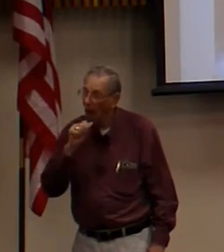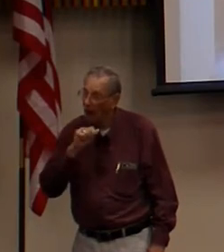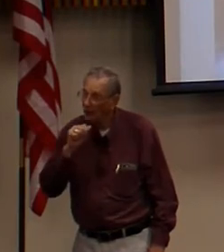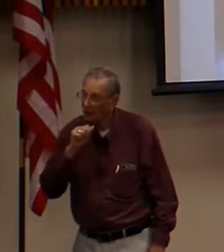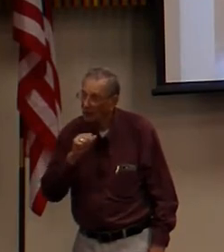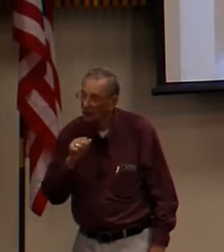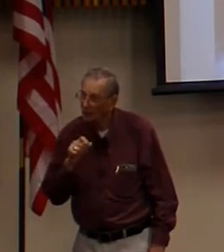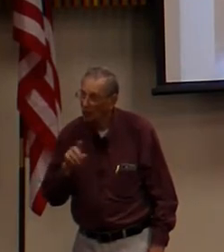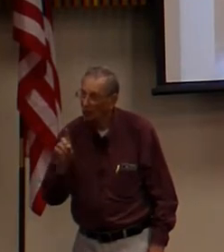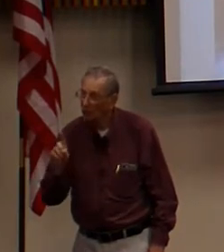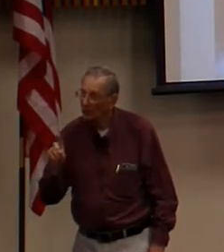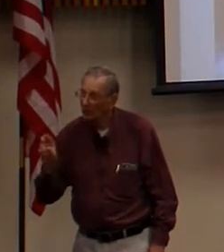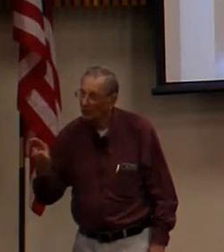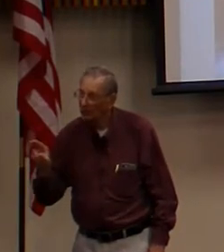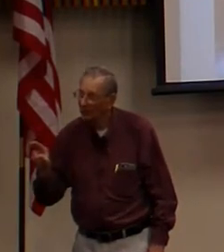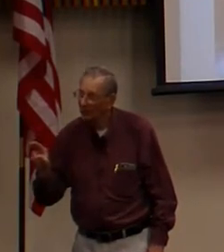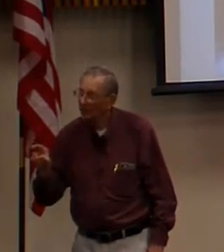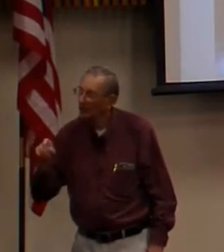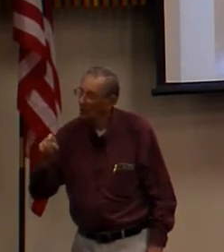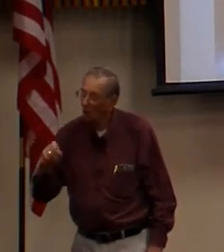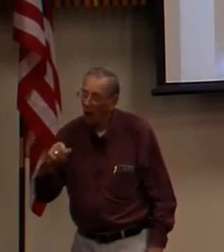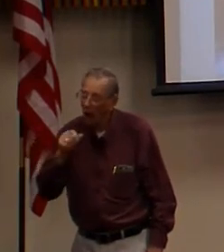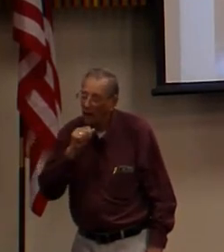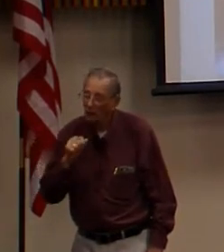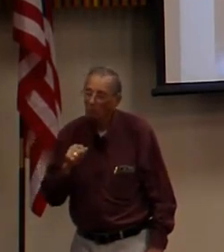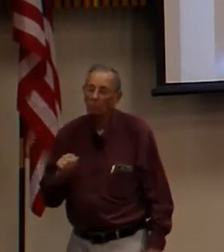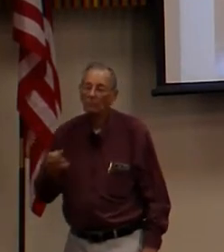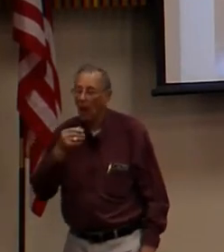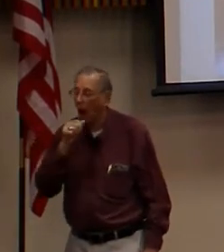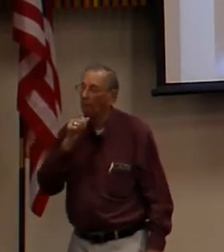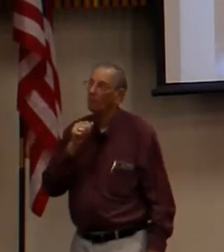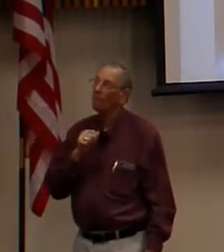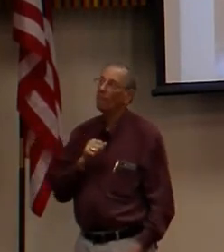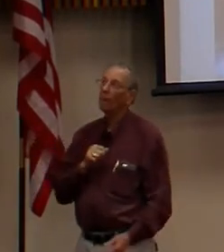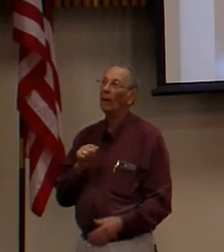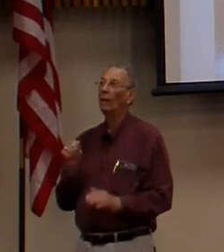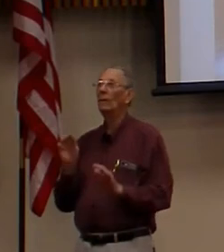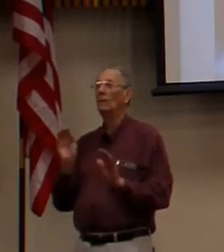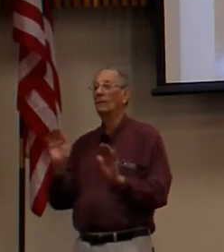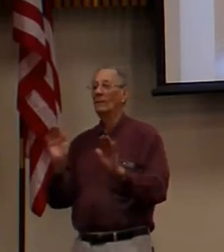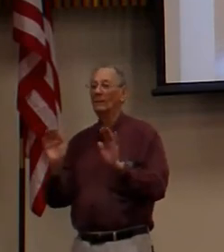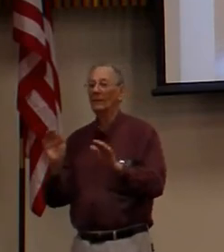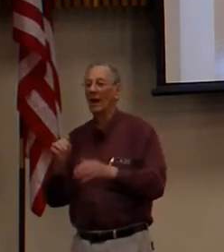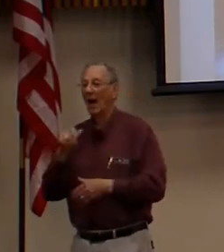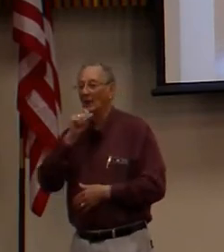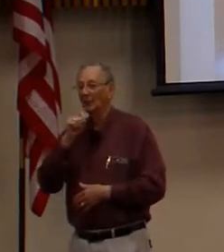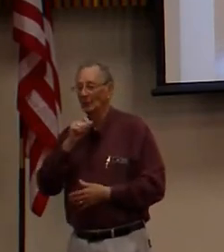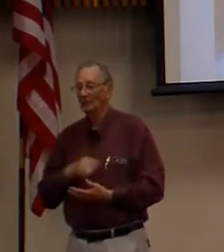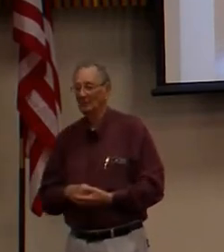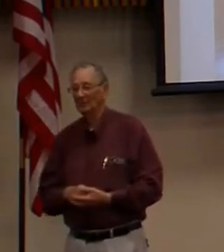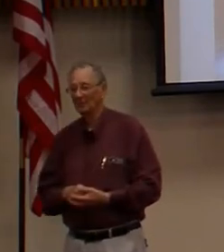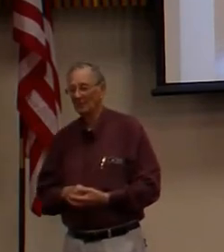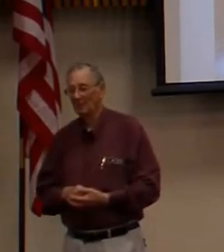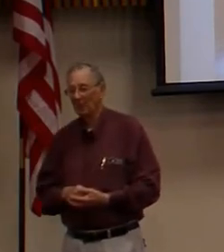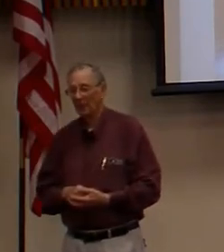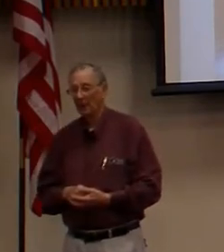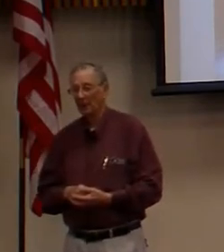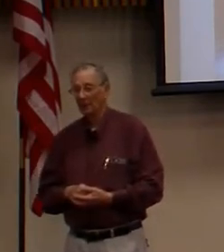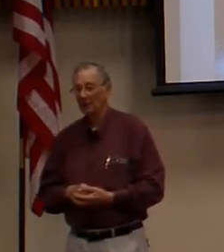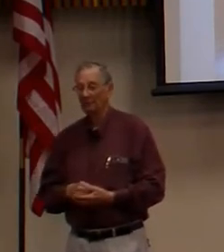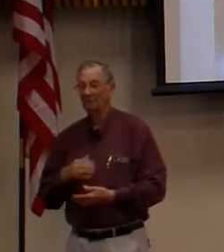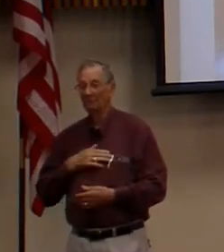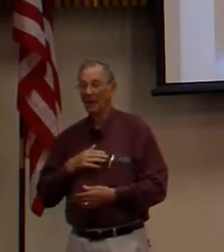you go to Dominican Republic, do the ice cream because it's like one of the great things. And so they took us. This is